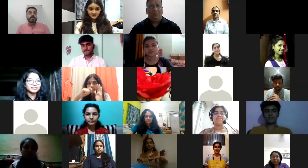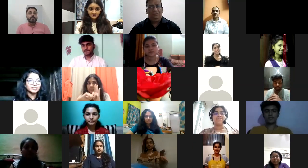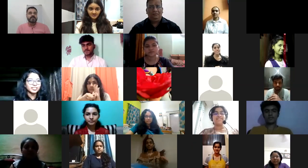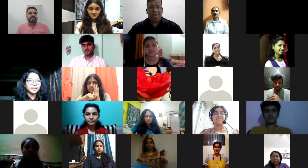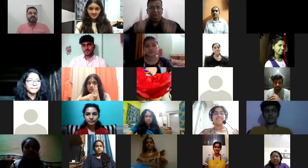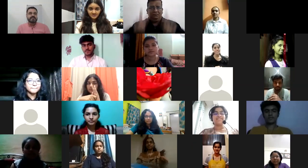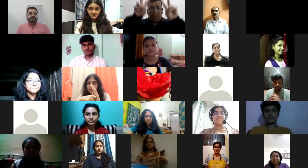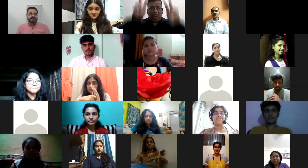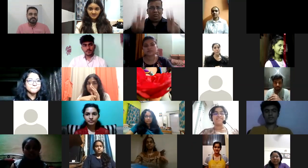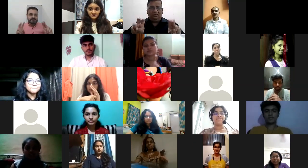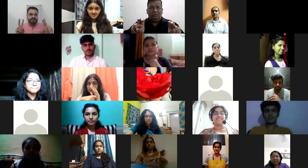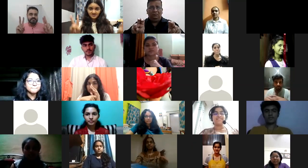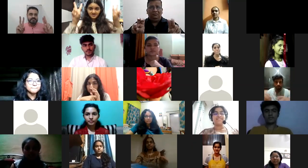lockdown.